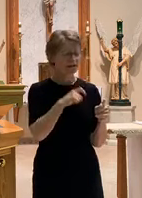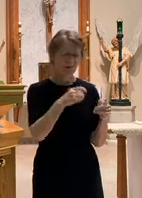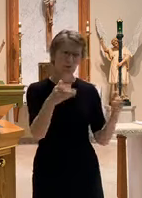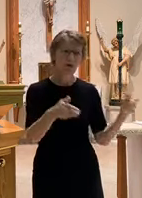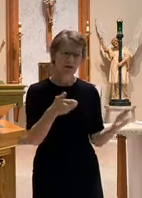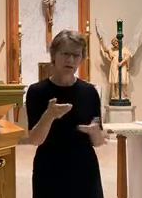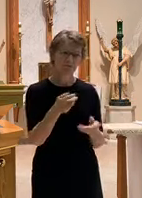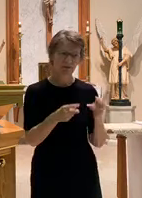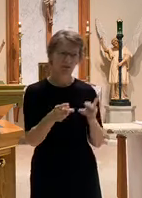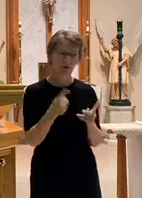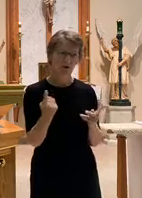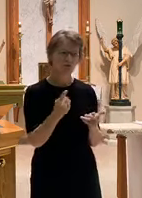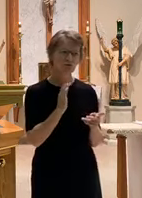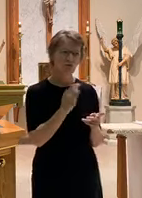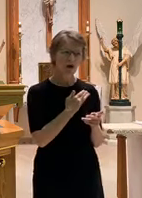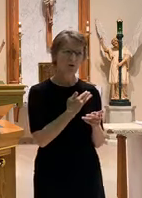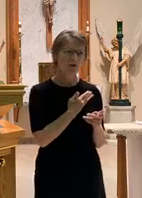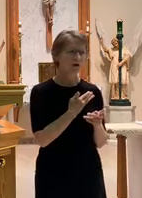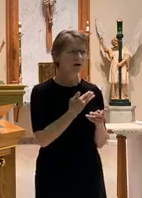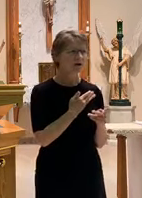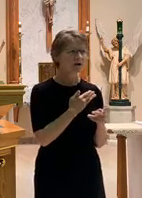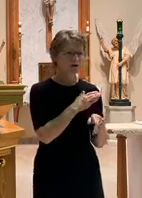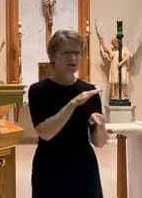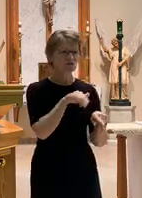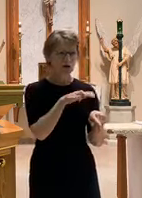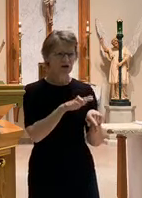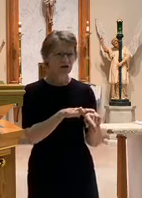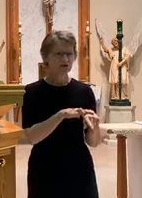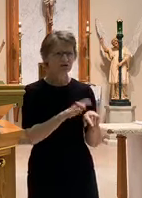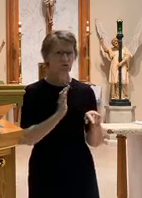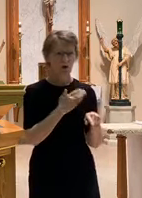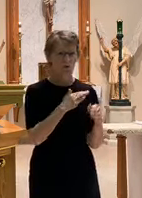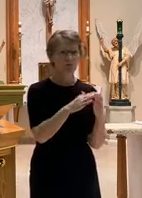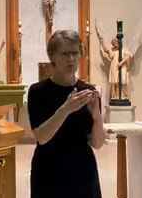lives, in our communities, and to our nation.